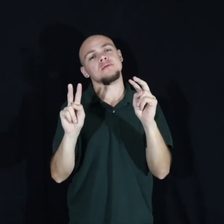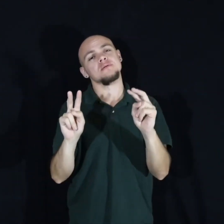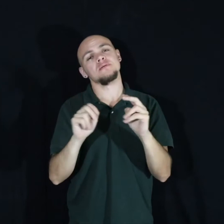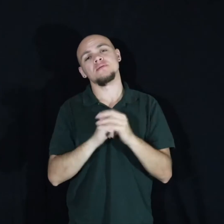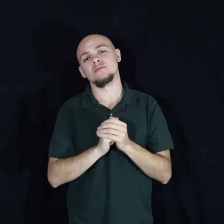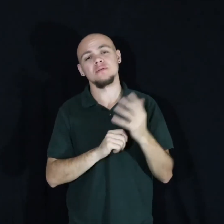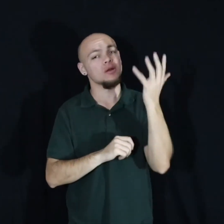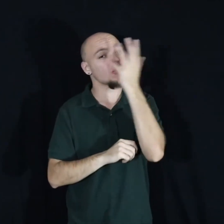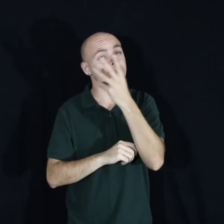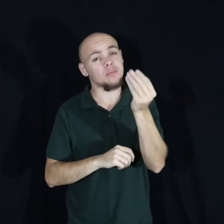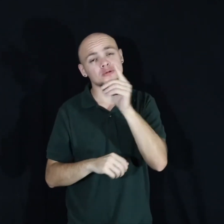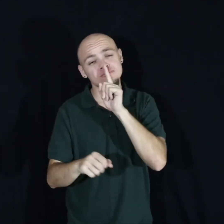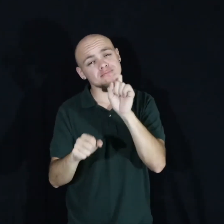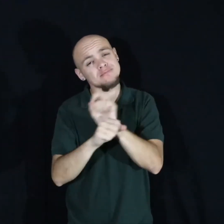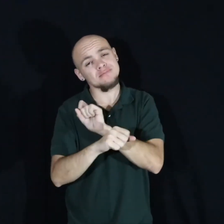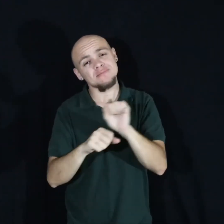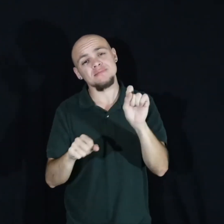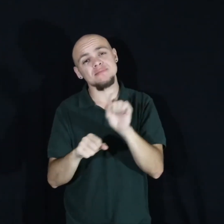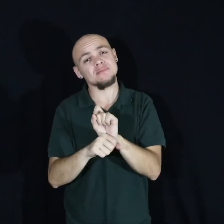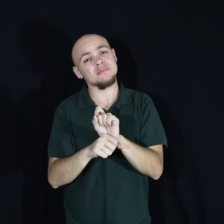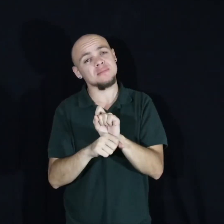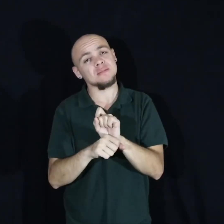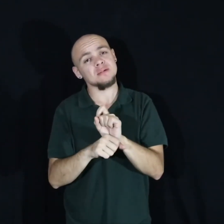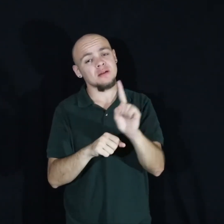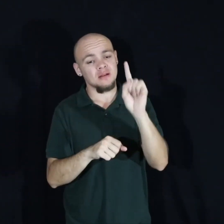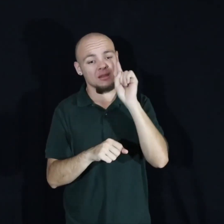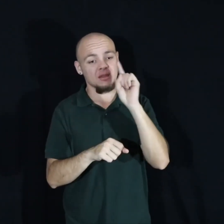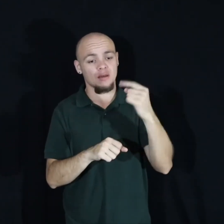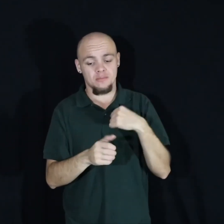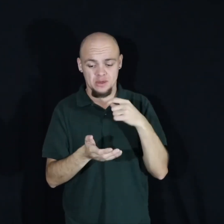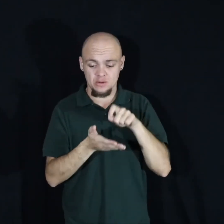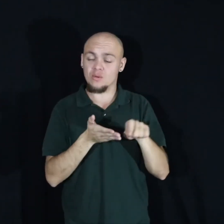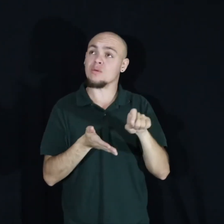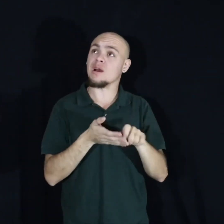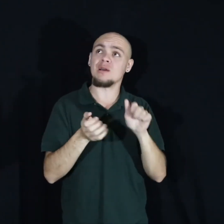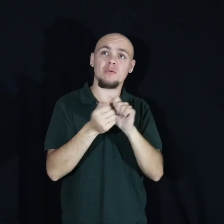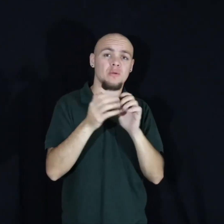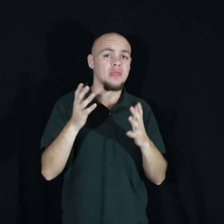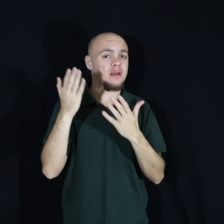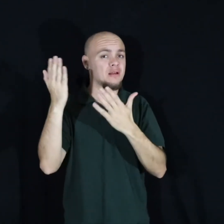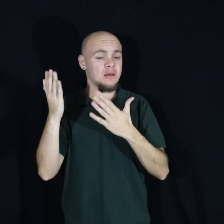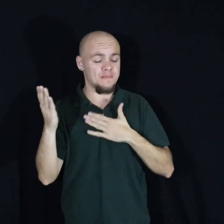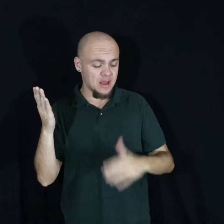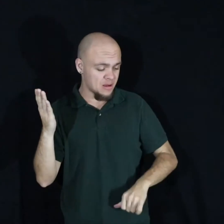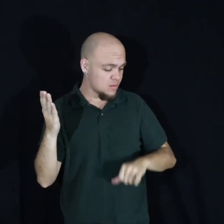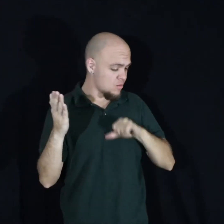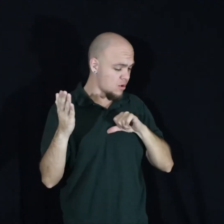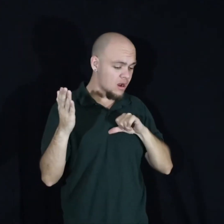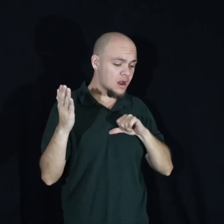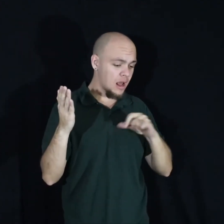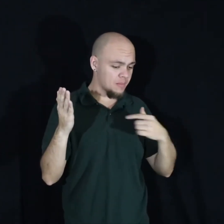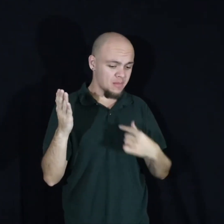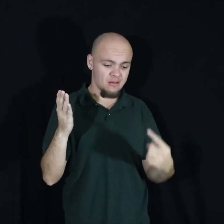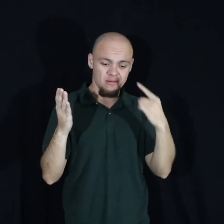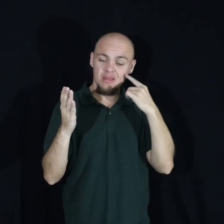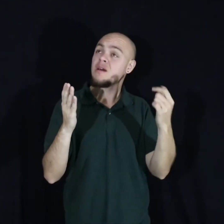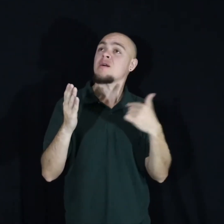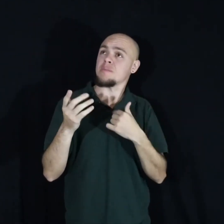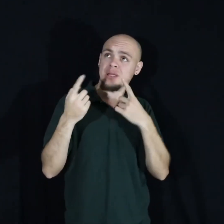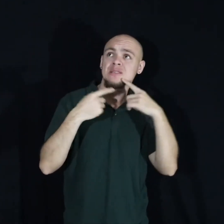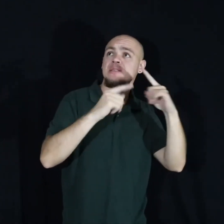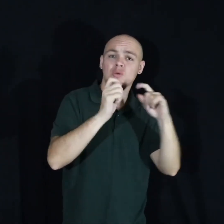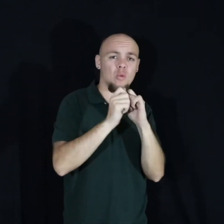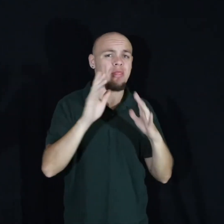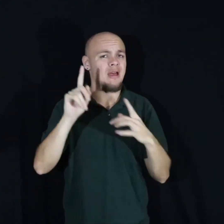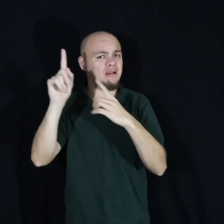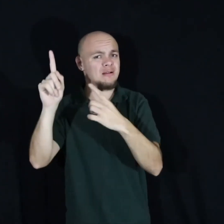So beautiful, in fact, that I thought I'd try writing without him. My pride inclined me to doubt him, thought I could make it without him.